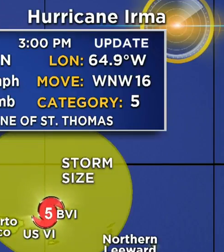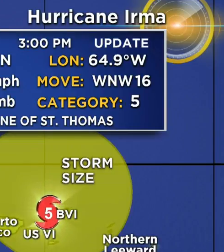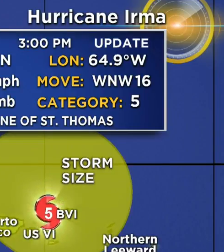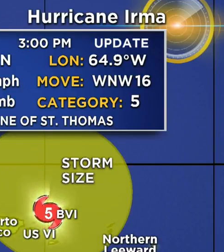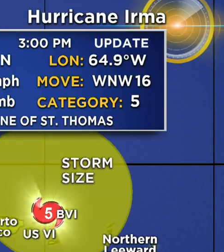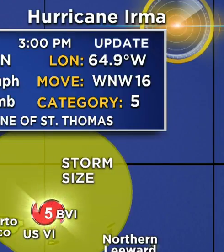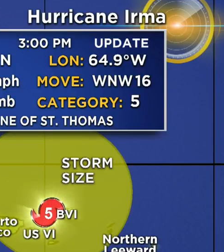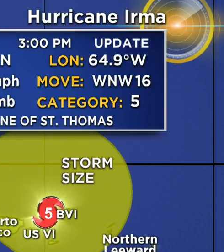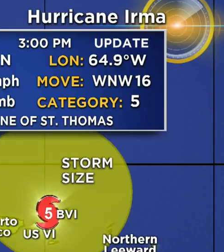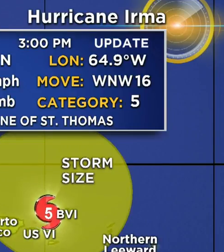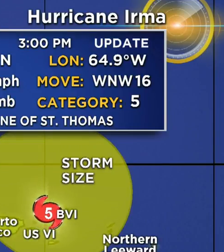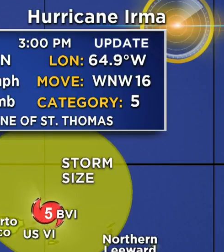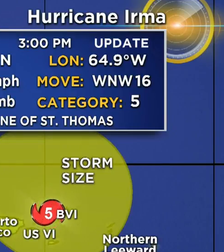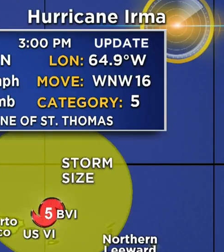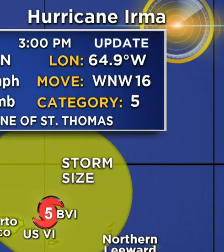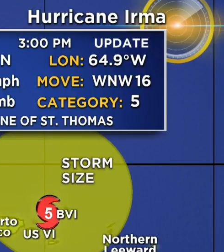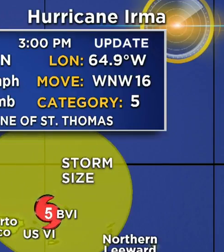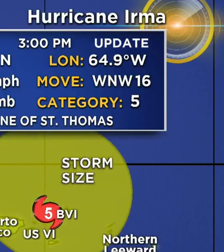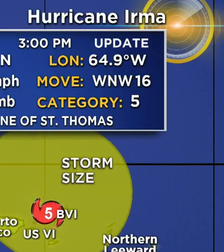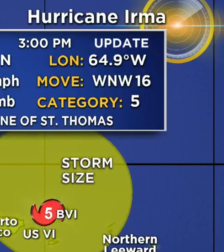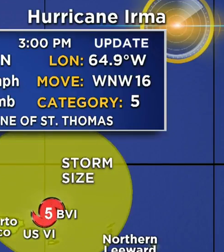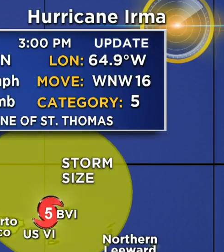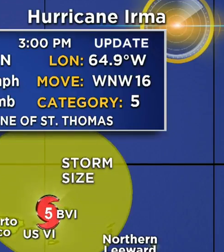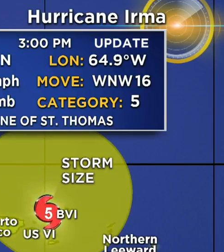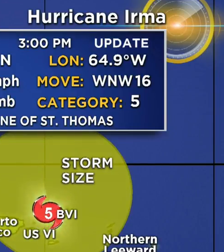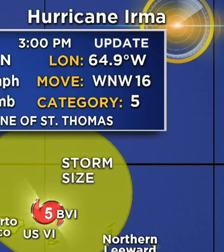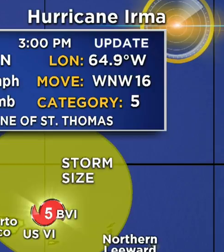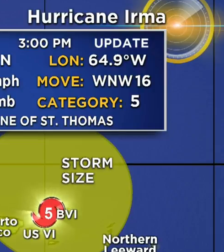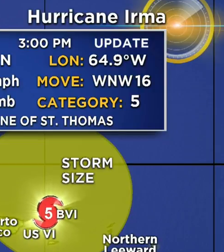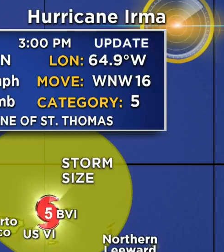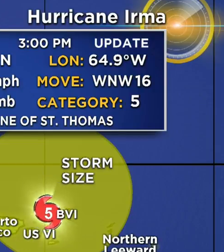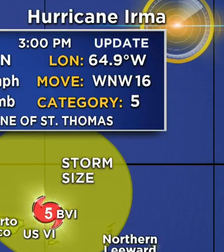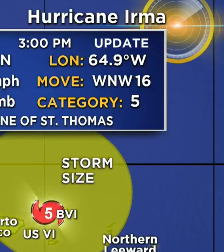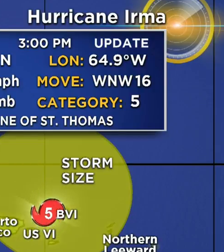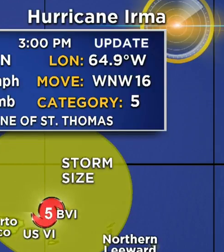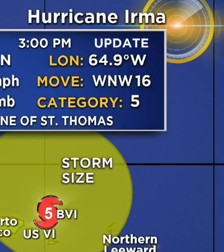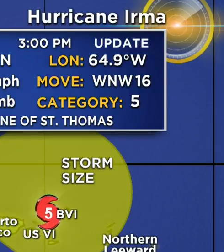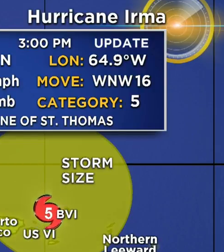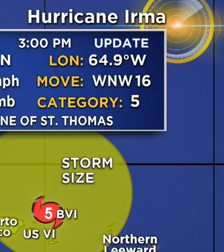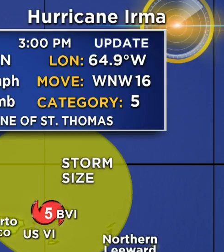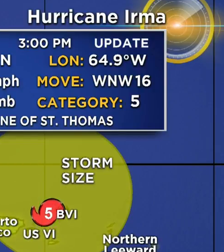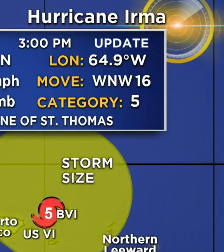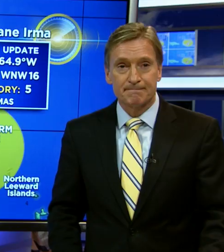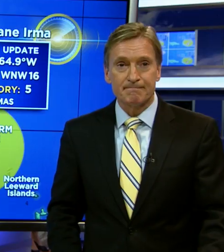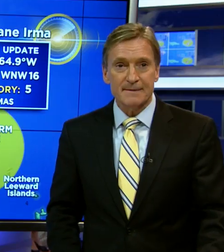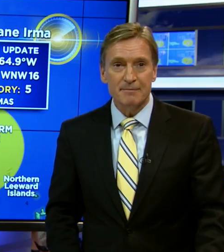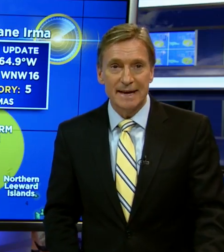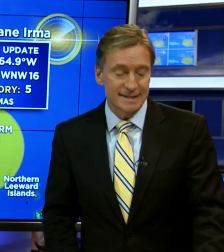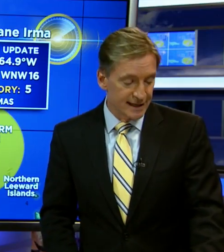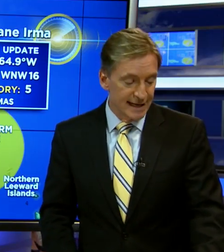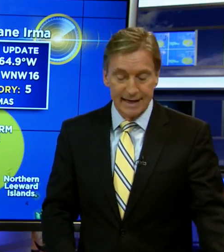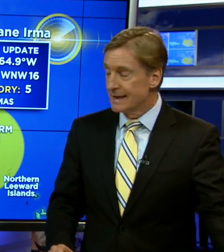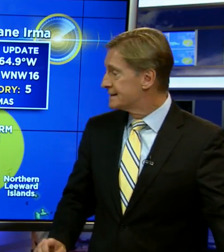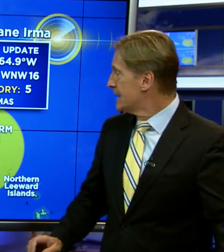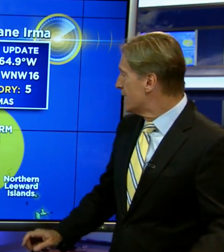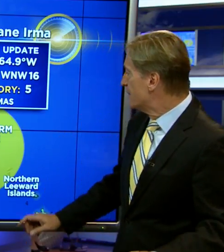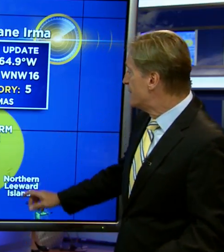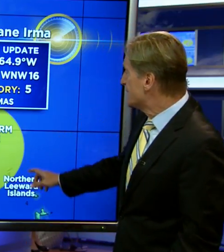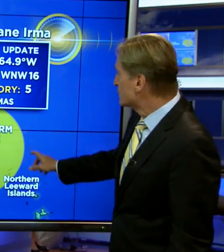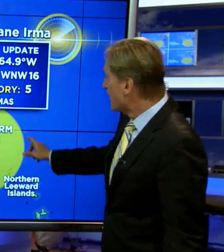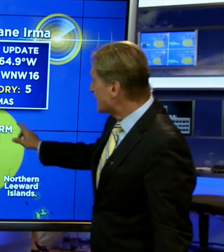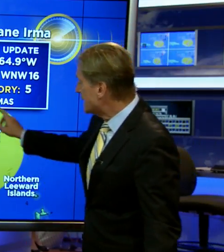if the folks in the path of it haven't prepared, they don't have a lot of time to prepare. But you can see there the storm size. Basically, it